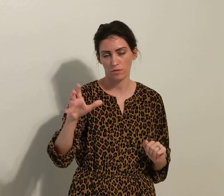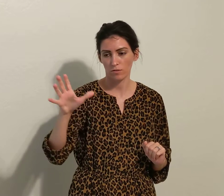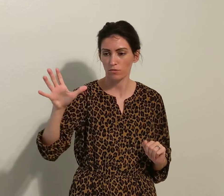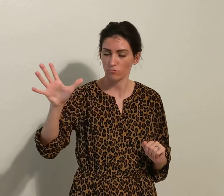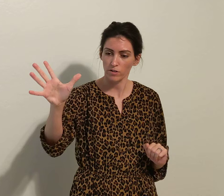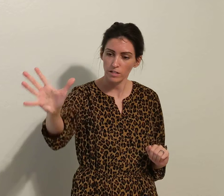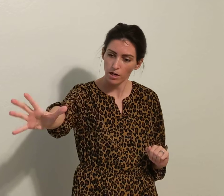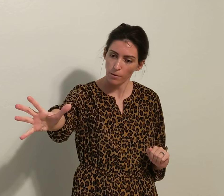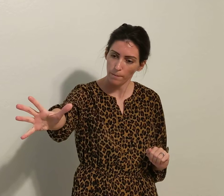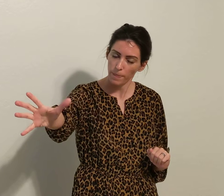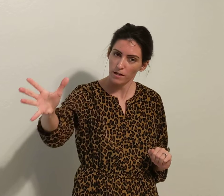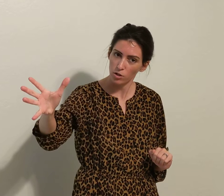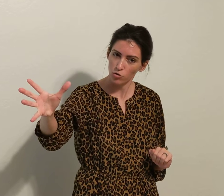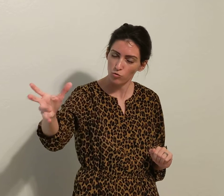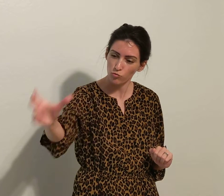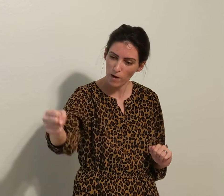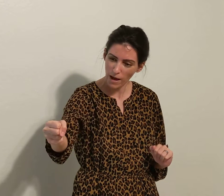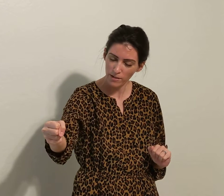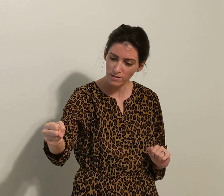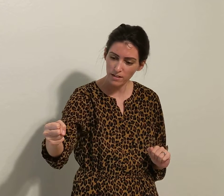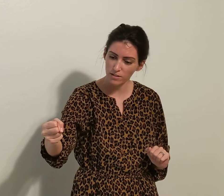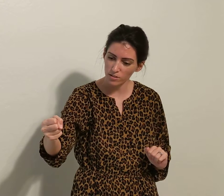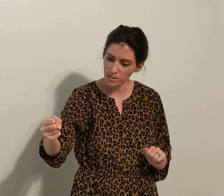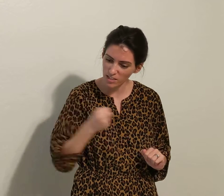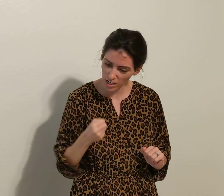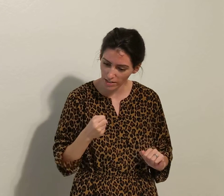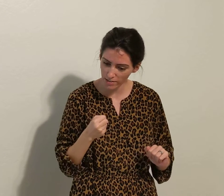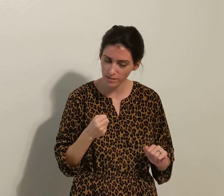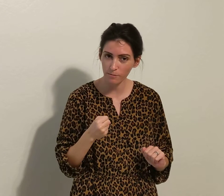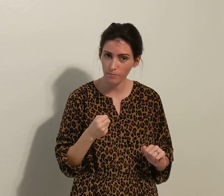you're going to reach out, you're going to grab it, and you're going to take it.